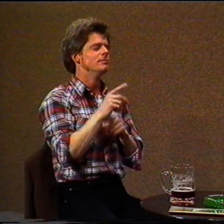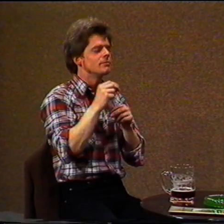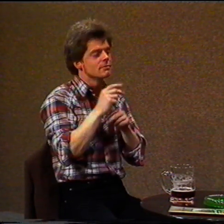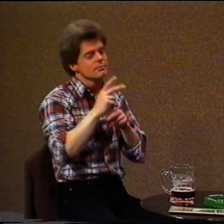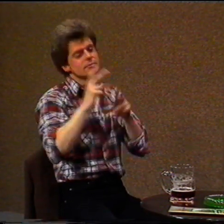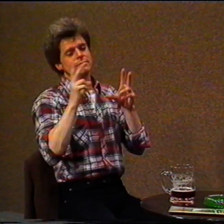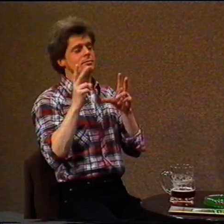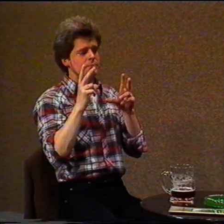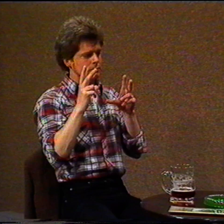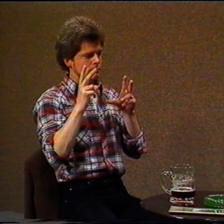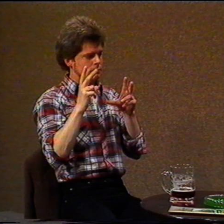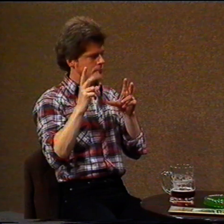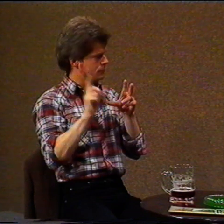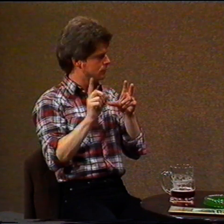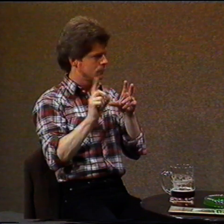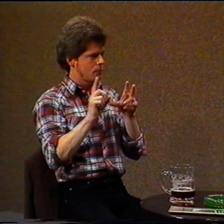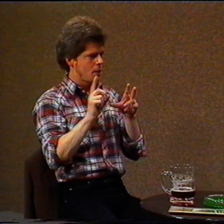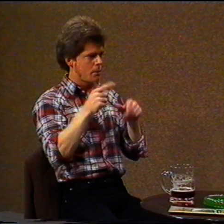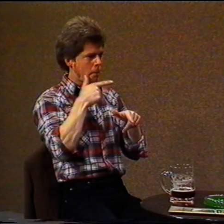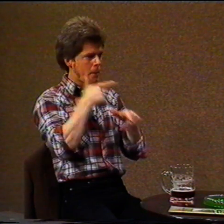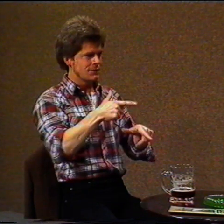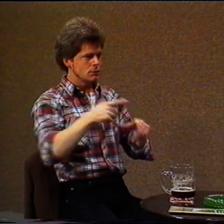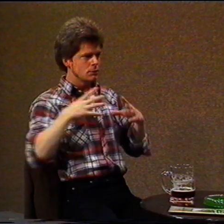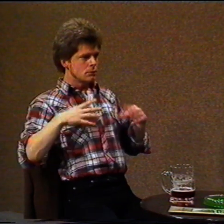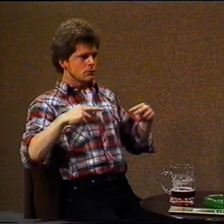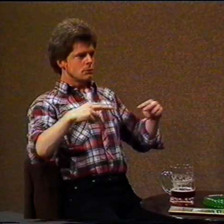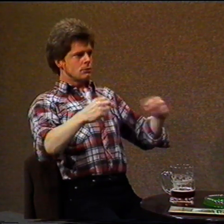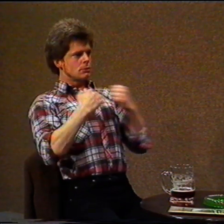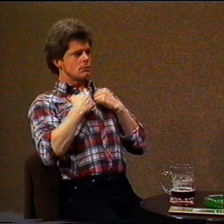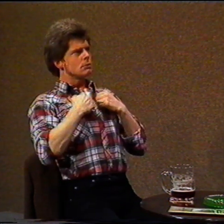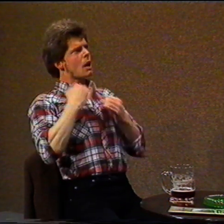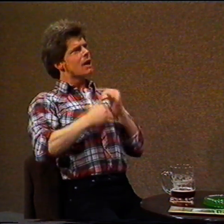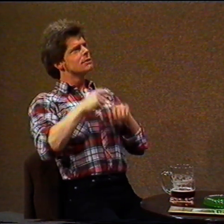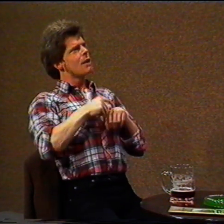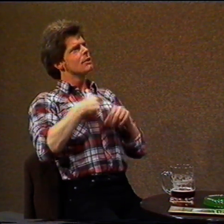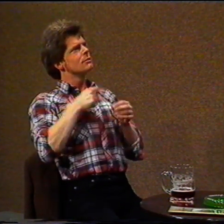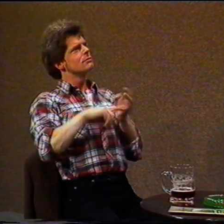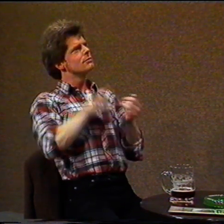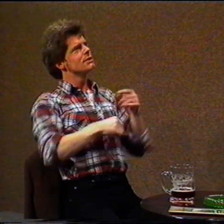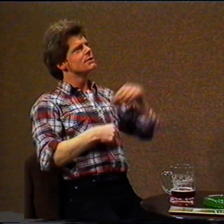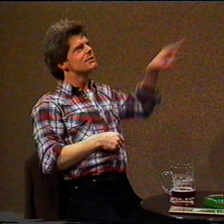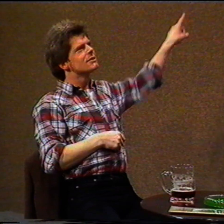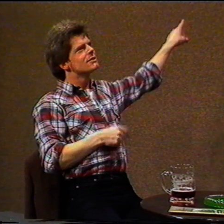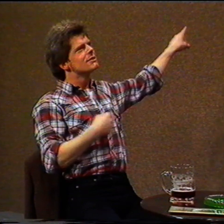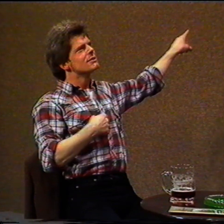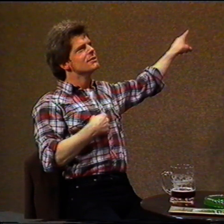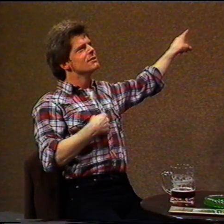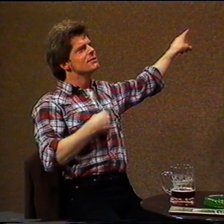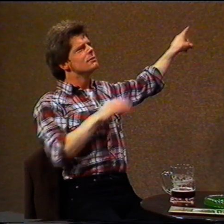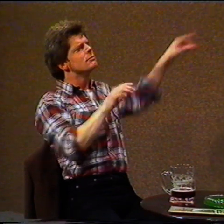So he woke up again, and he was in bed, lying in bed. Last time I was on the bus. Then